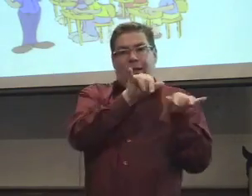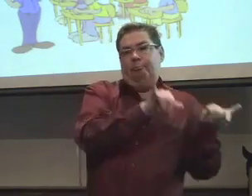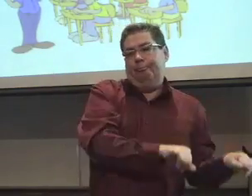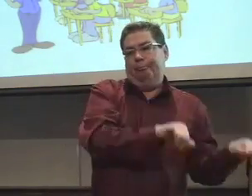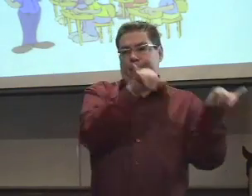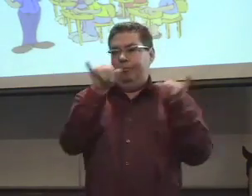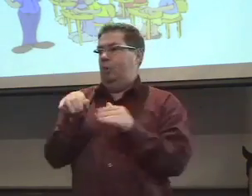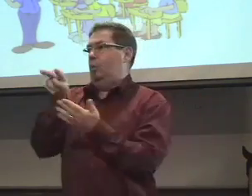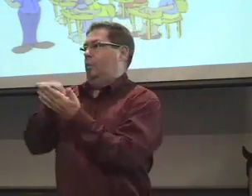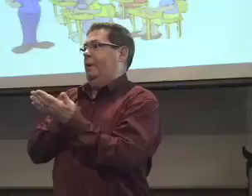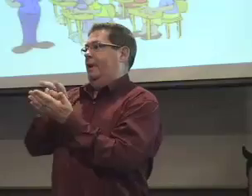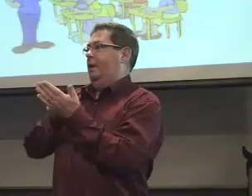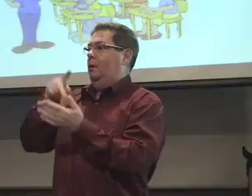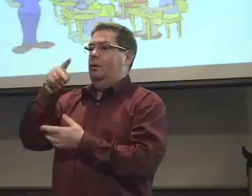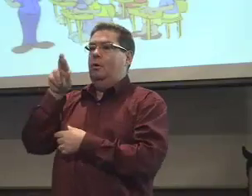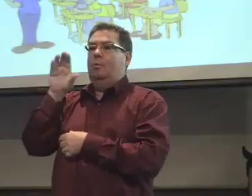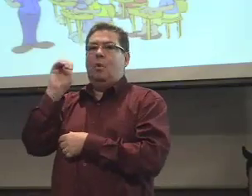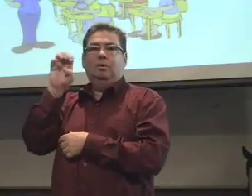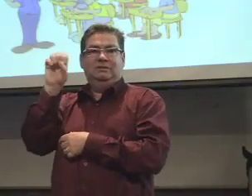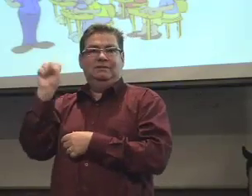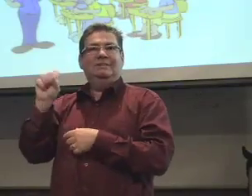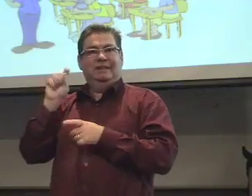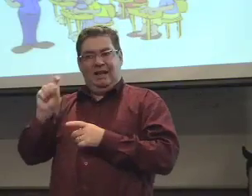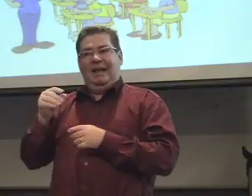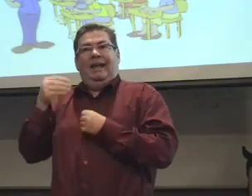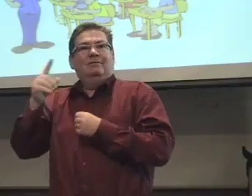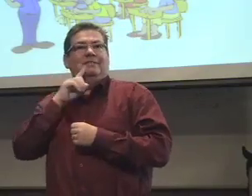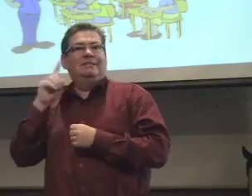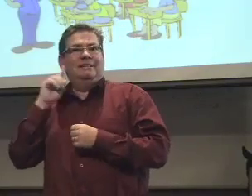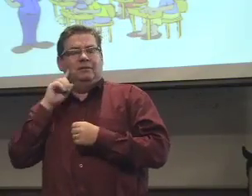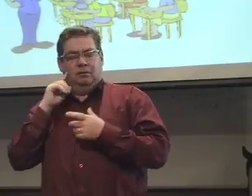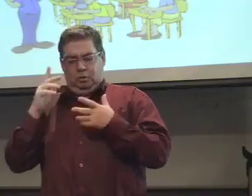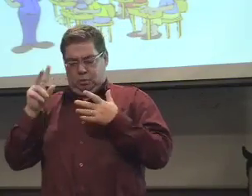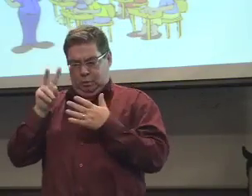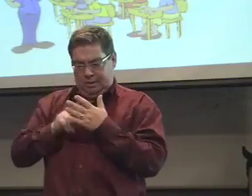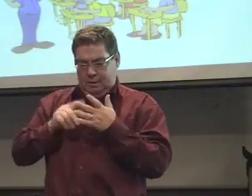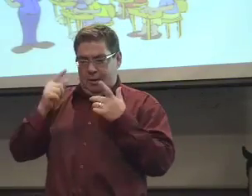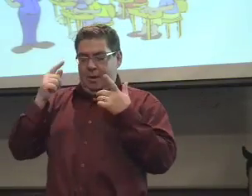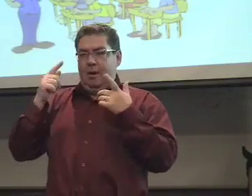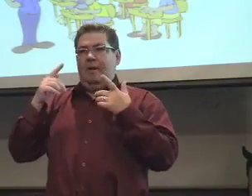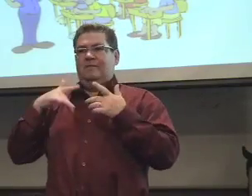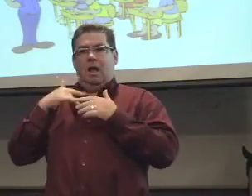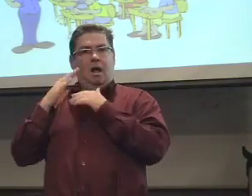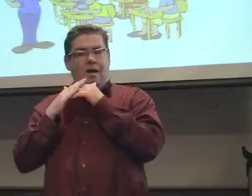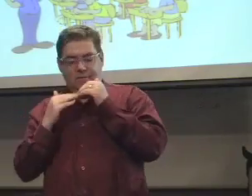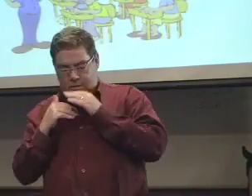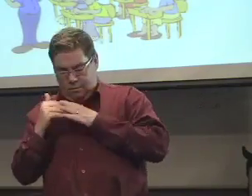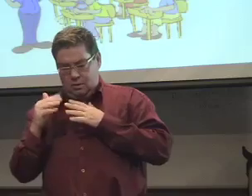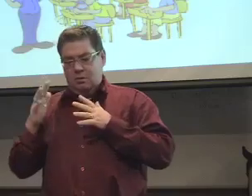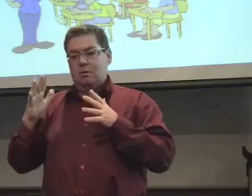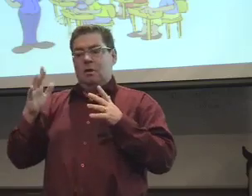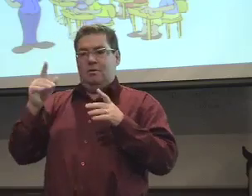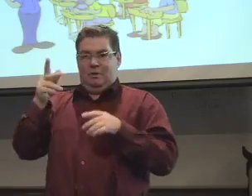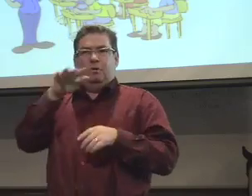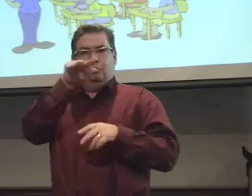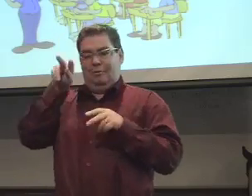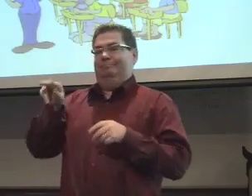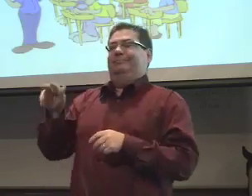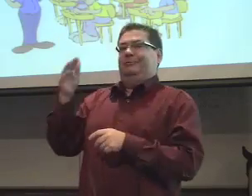like. That's what we have to get deaf kids to, where they just read it and their eyes are comfortable and you can see it going in. It is not the way